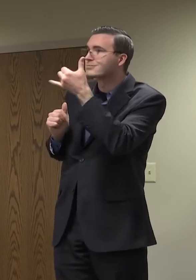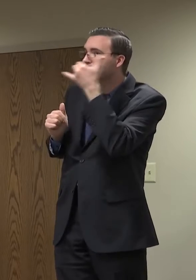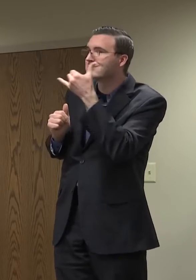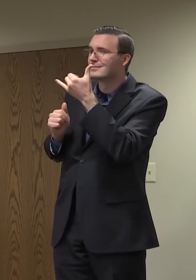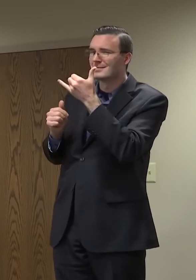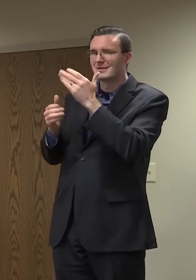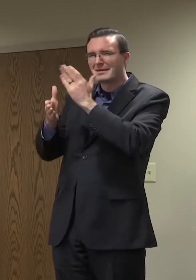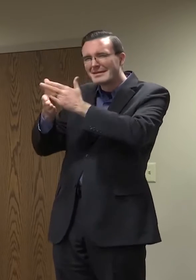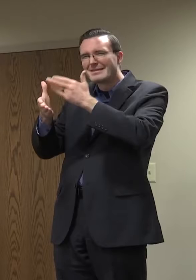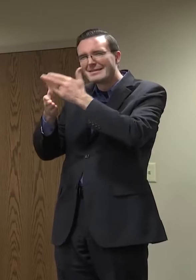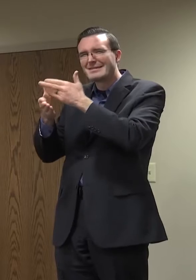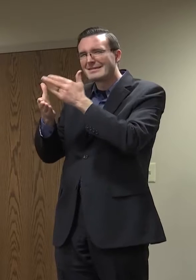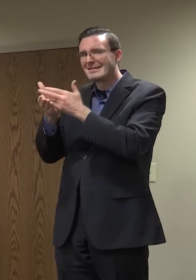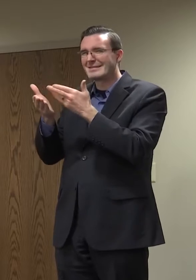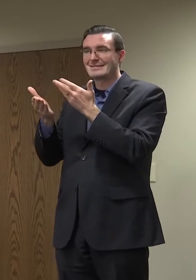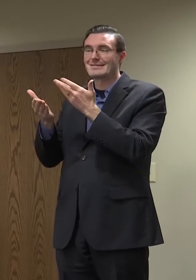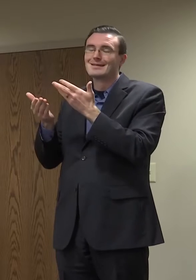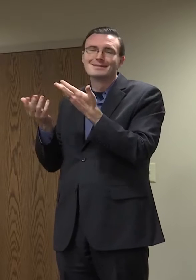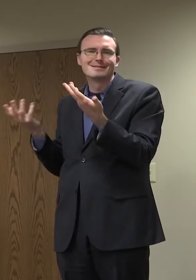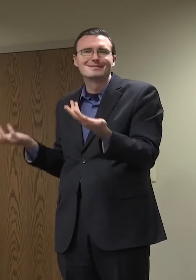their office staff and time.